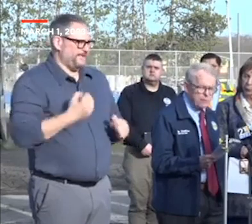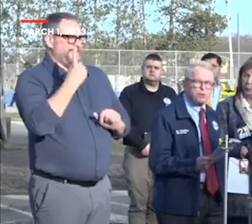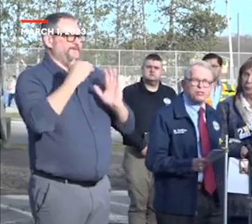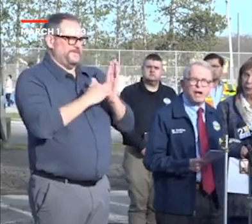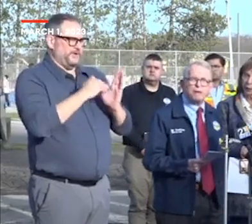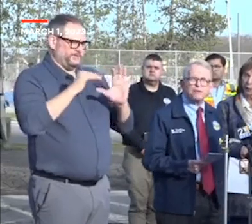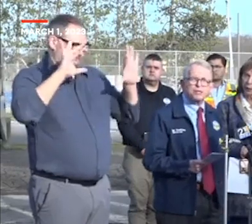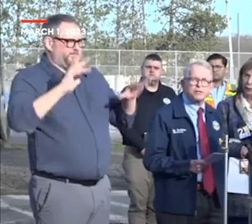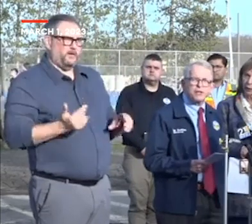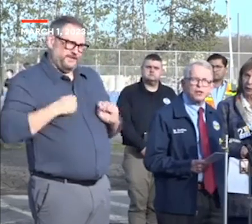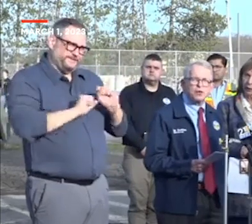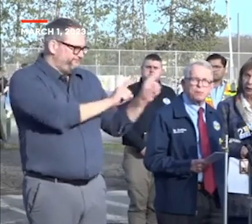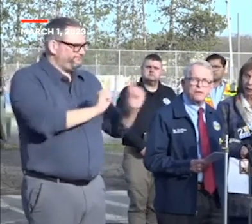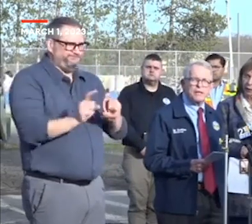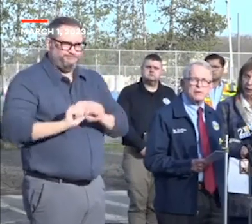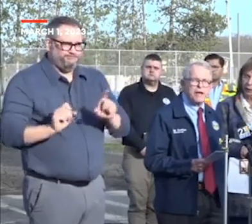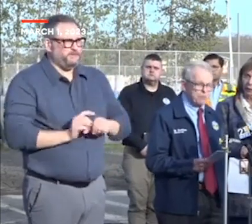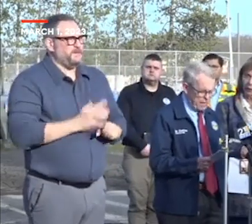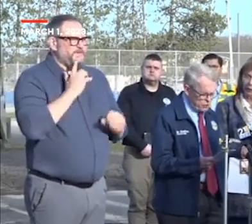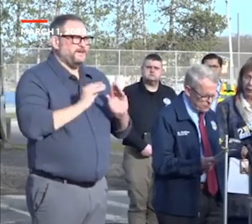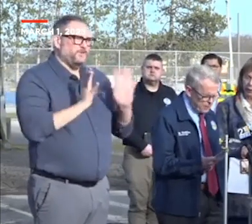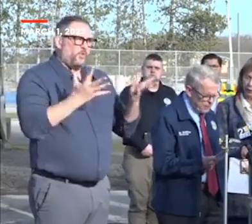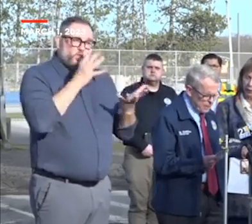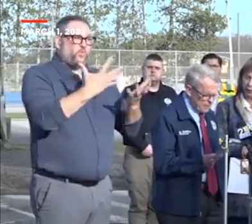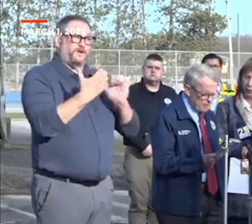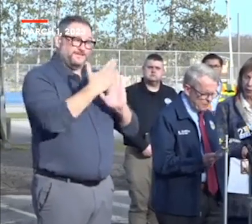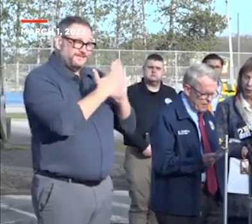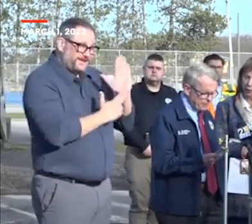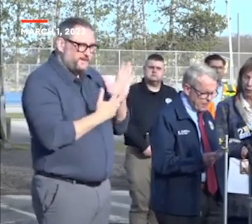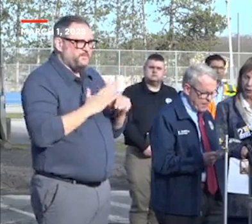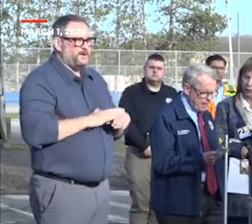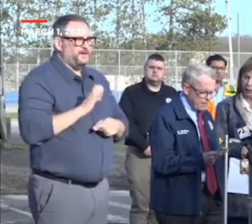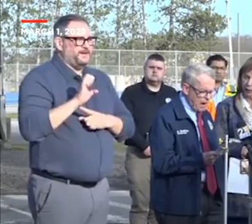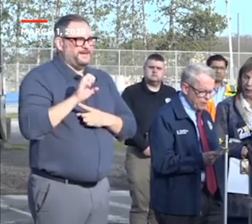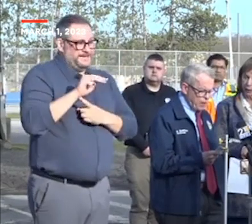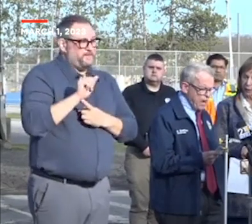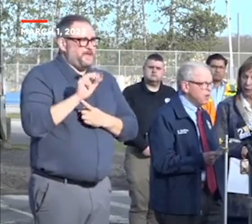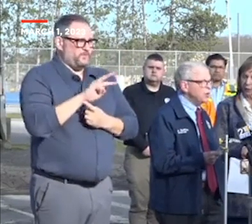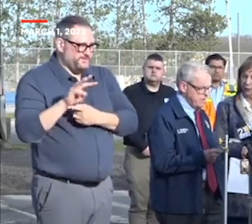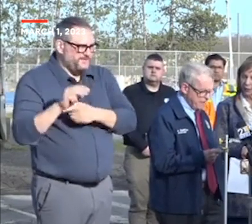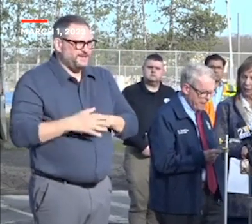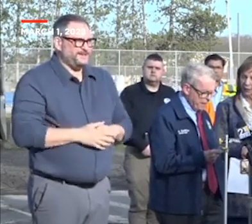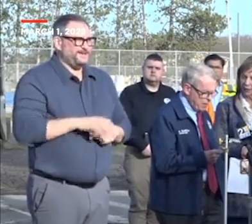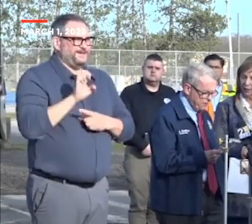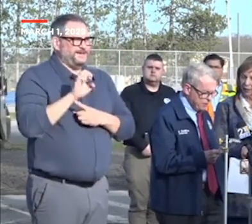how people can sign up for this. They can go up on the EMA page. That is